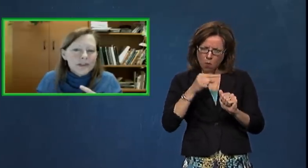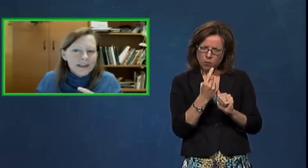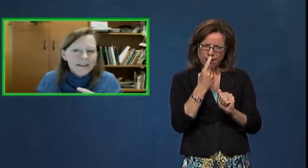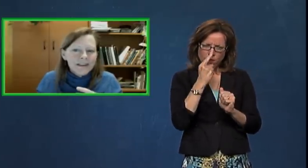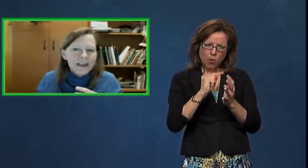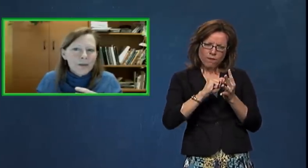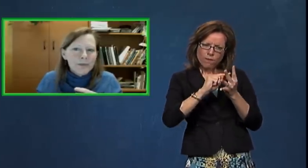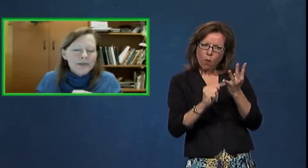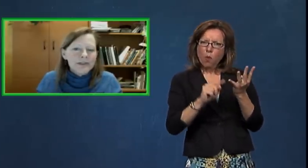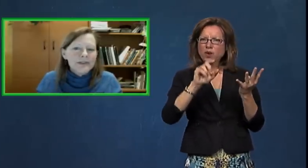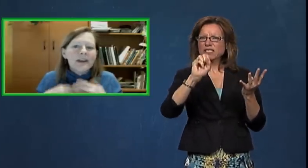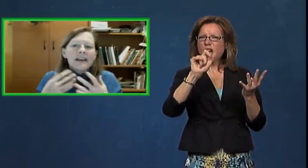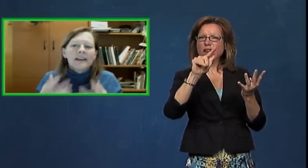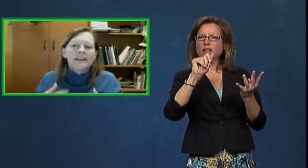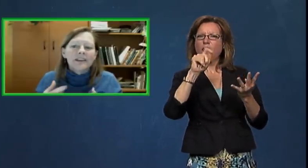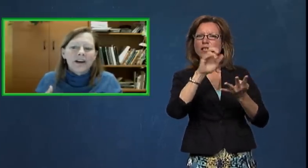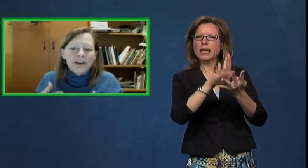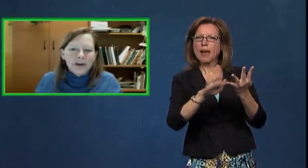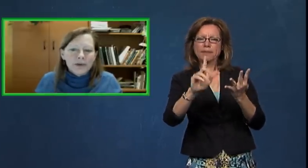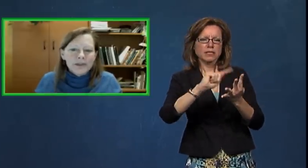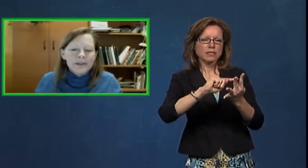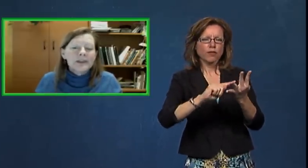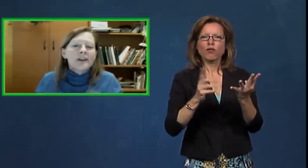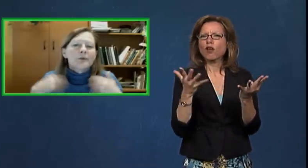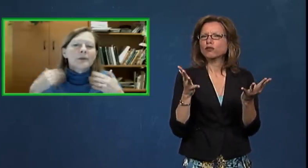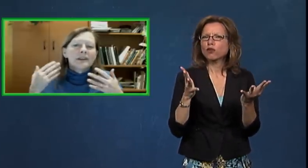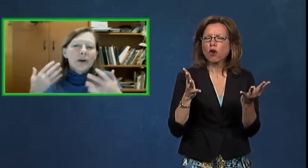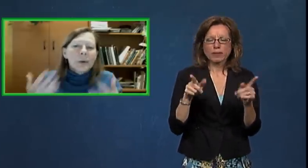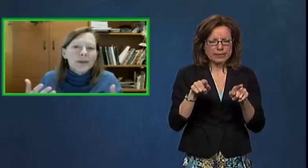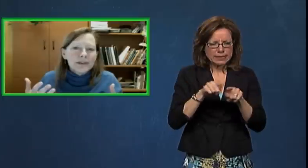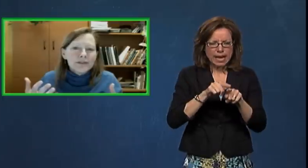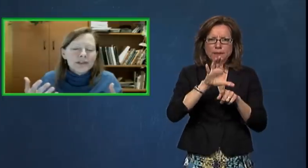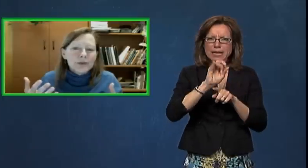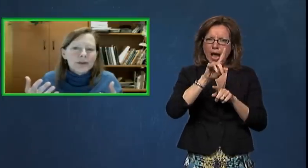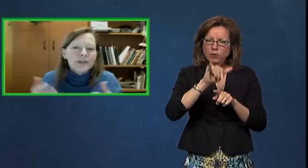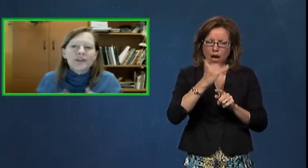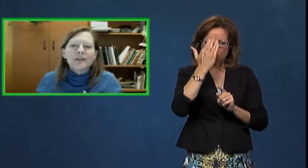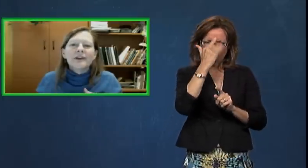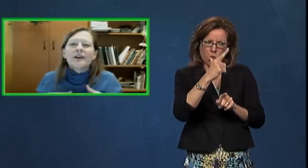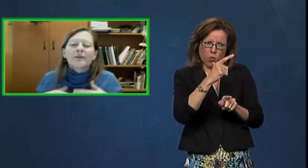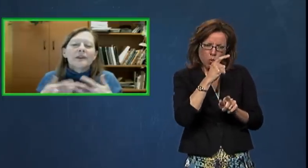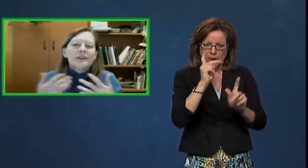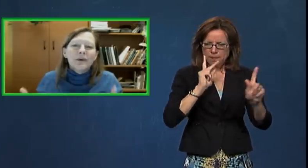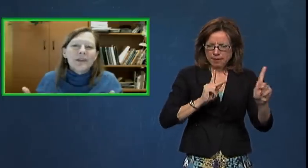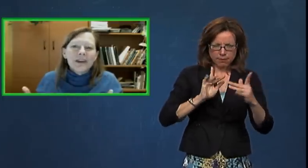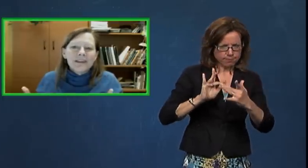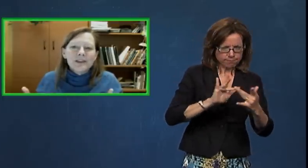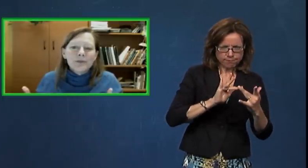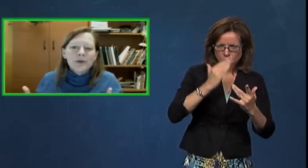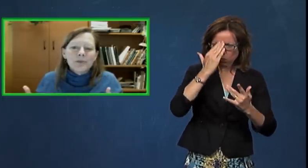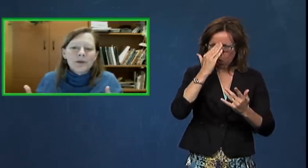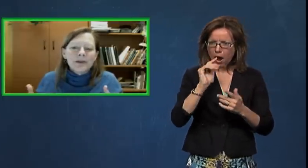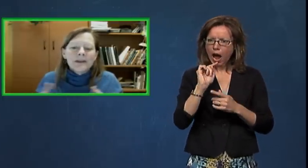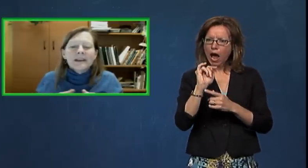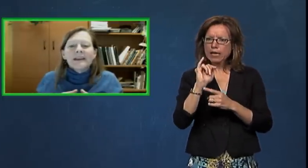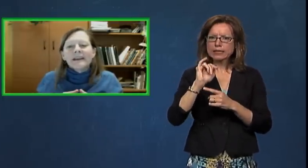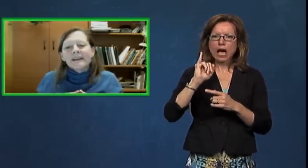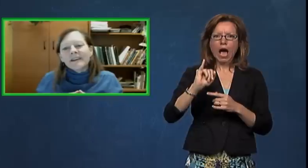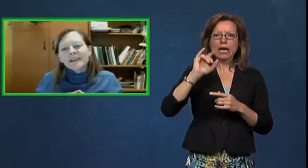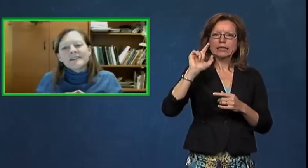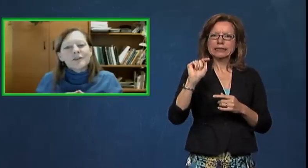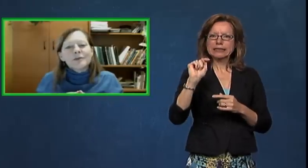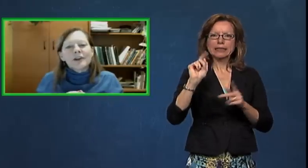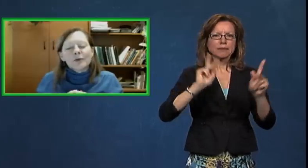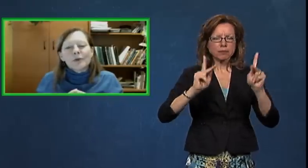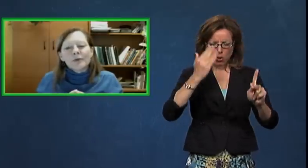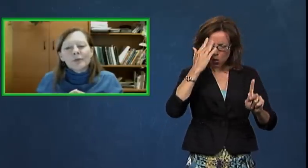4 satellite campuses in our county. We know the infrastructure, we know the IT people, and